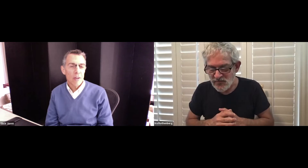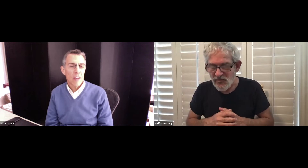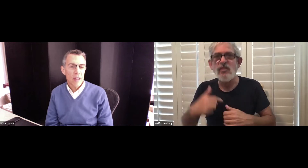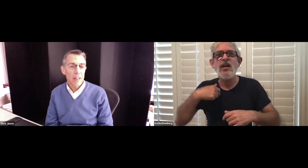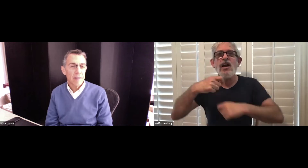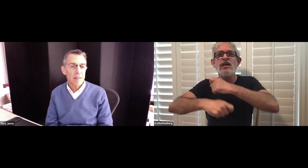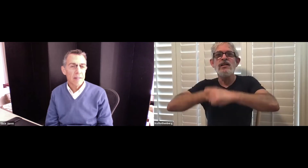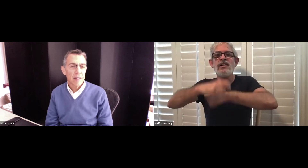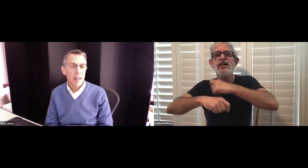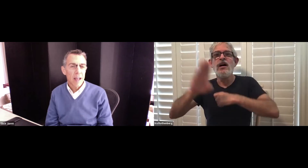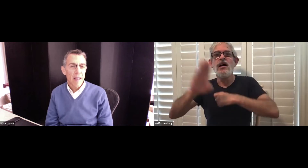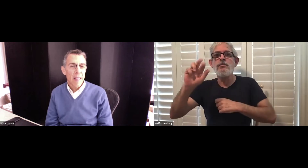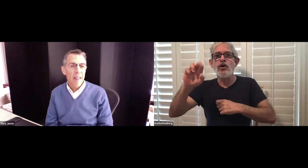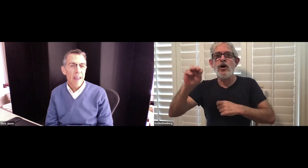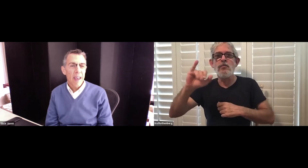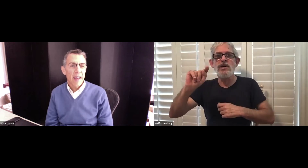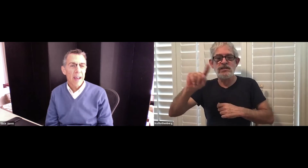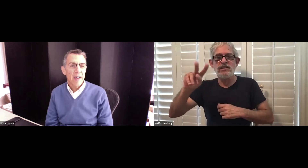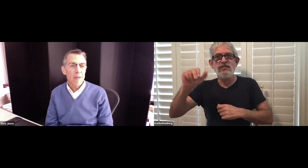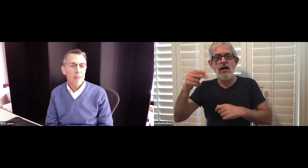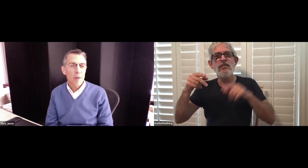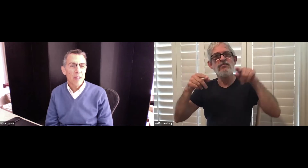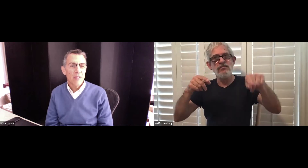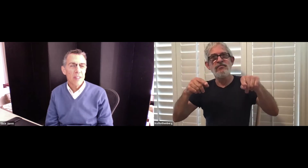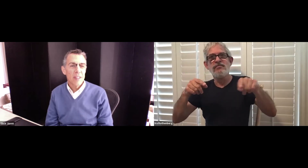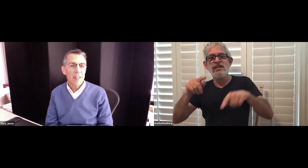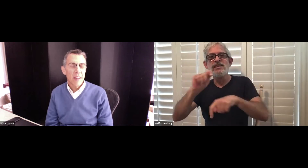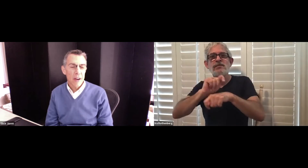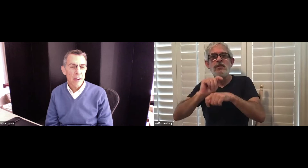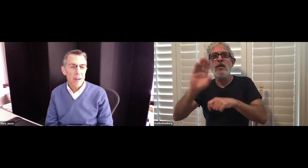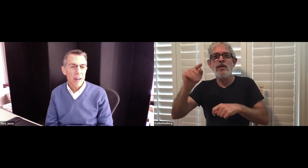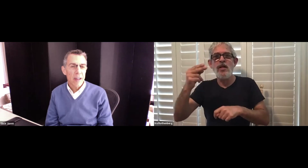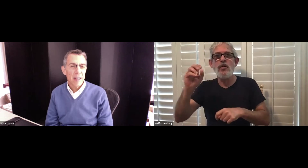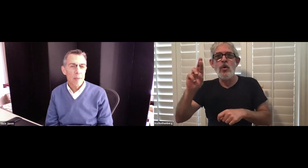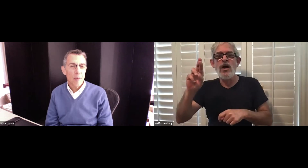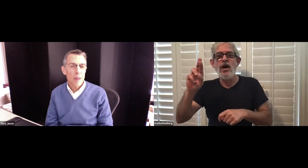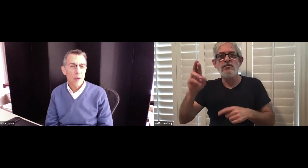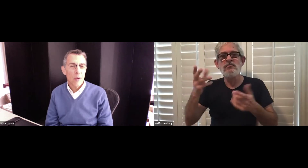then. And I was bar mitzvahed there at Temple Beth Or.